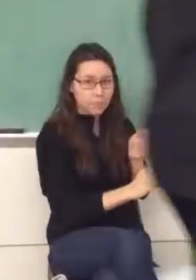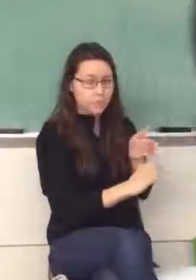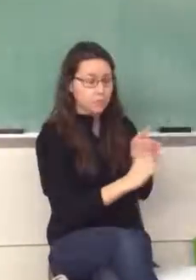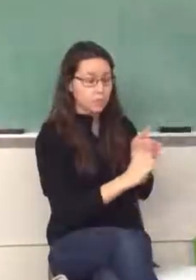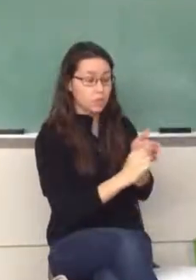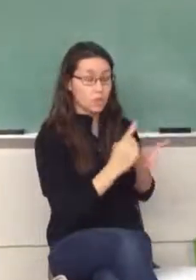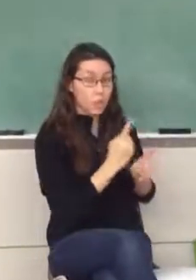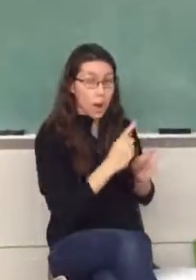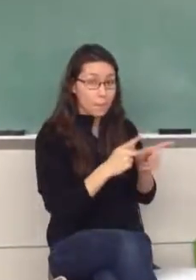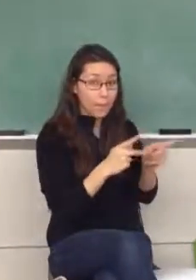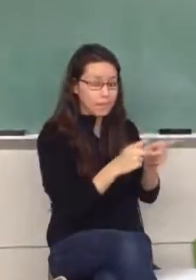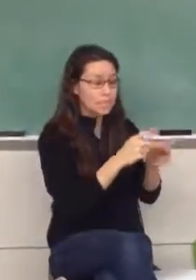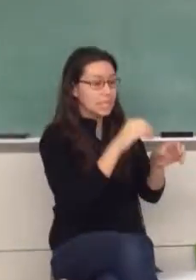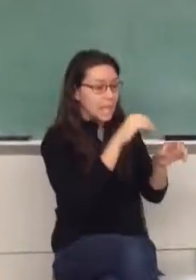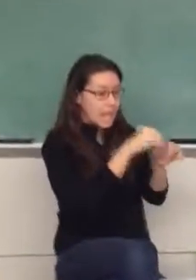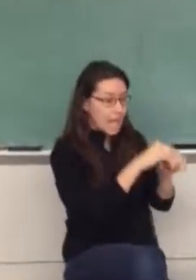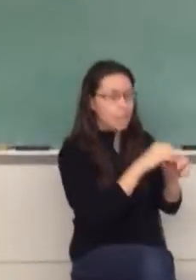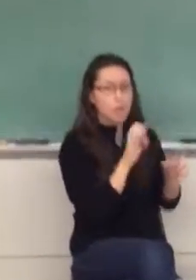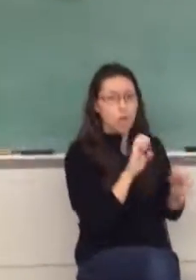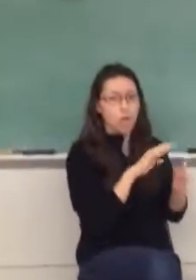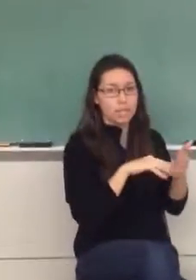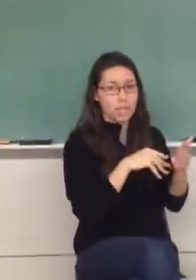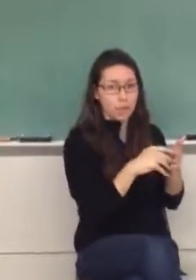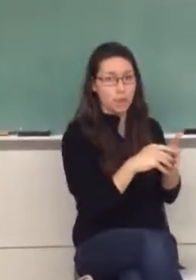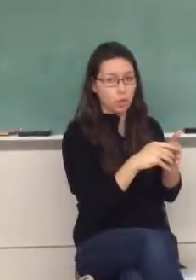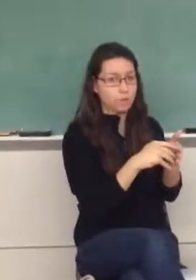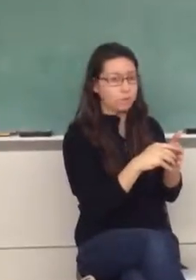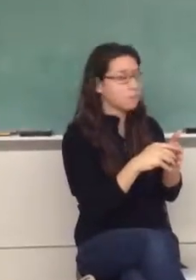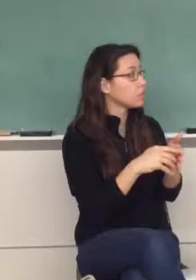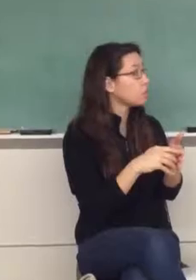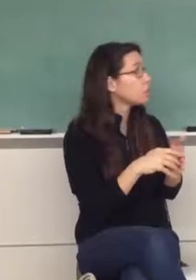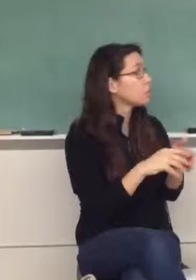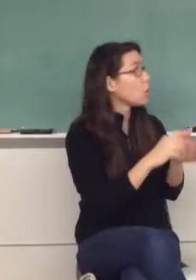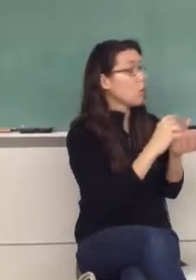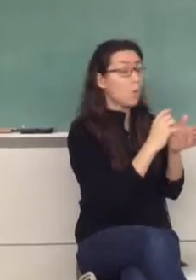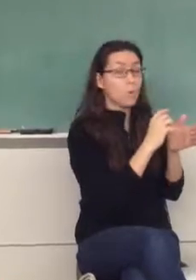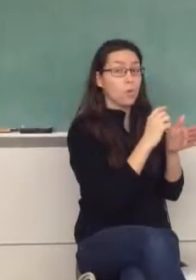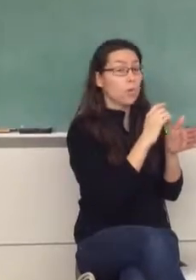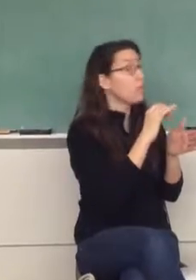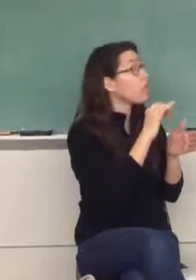So the periods are the long horizontal rows, and the groups are the up and down